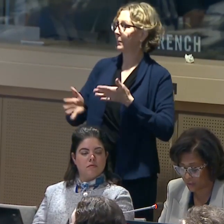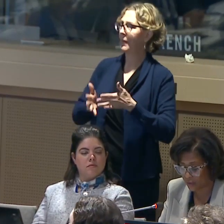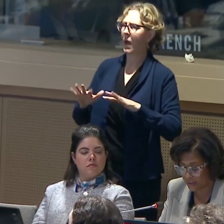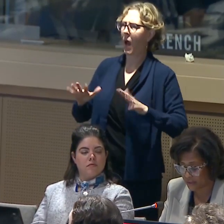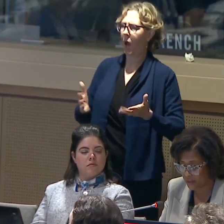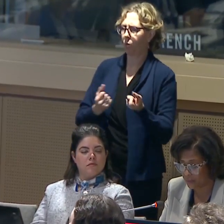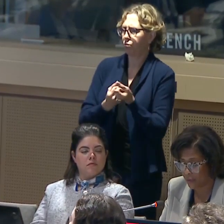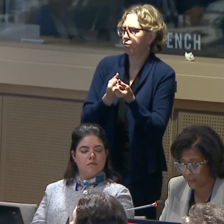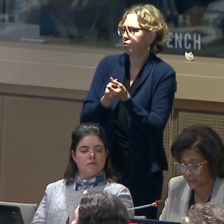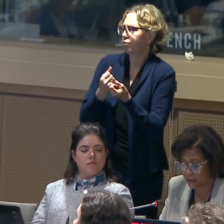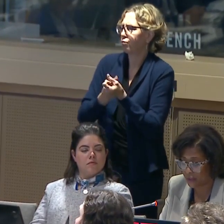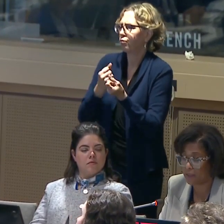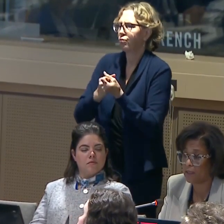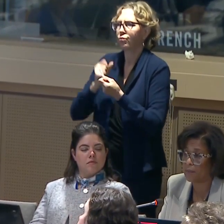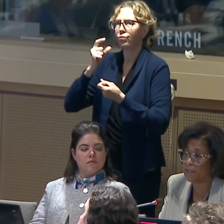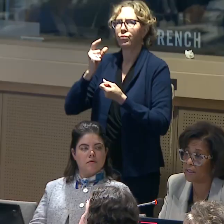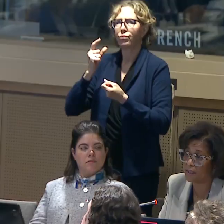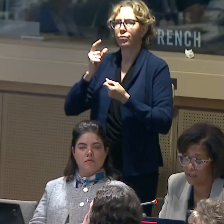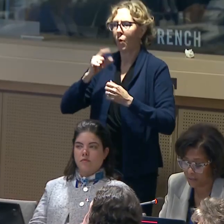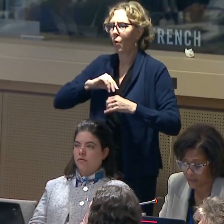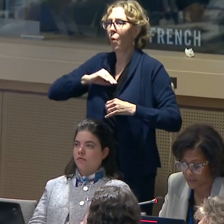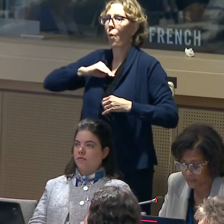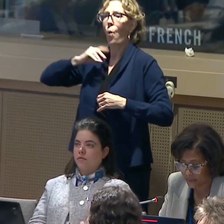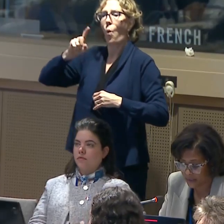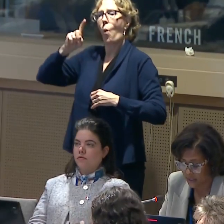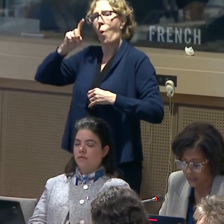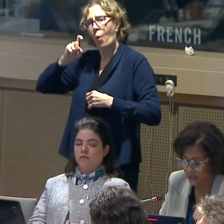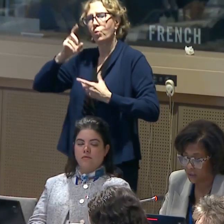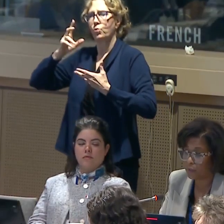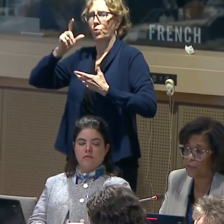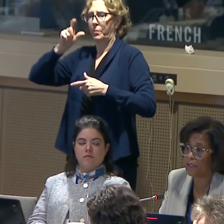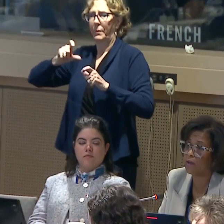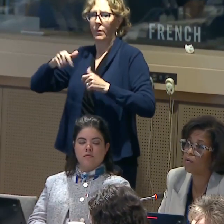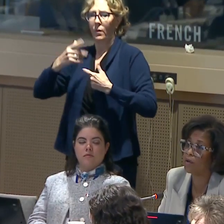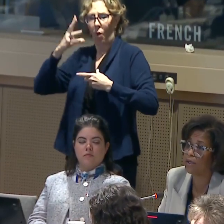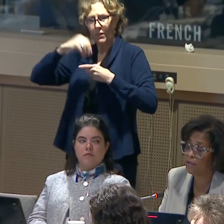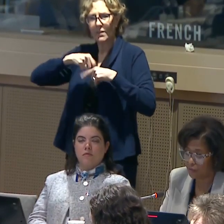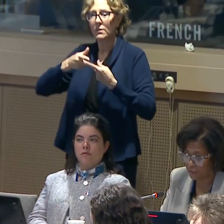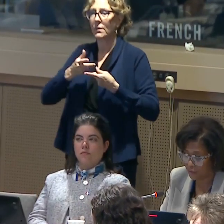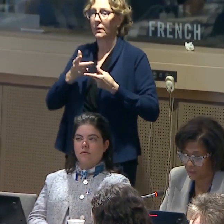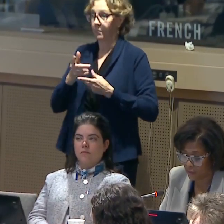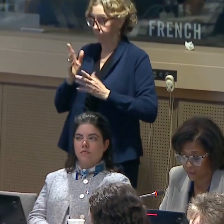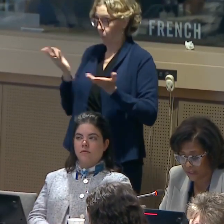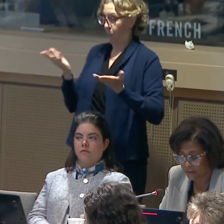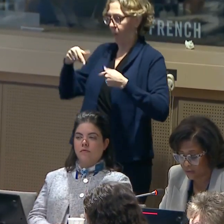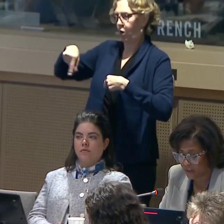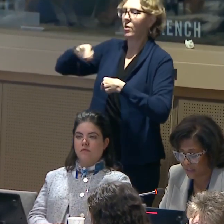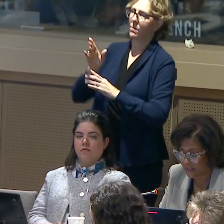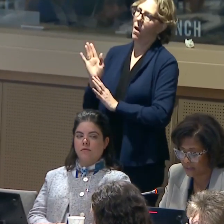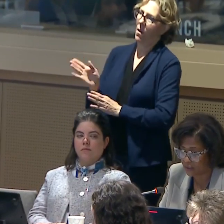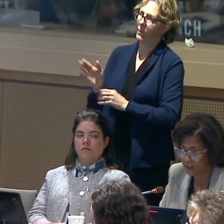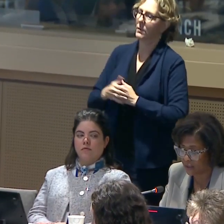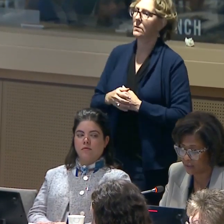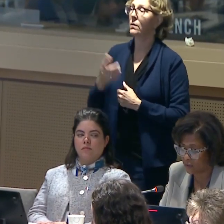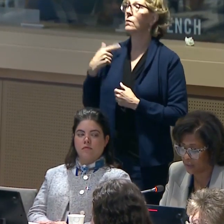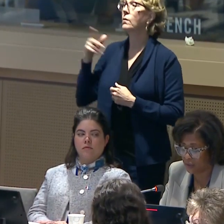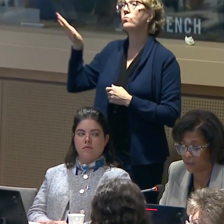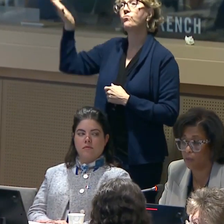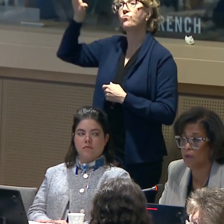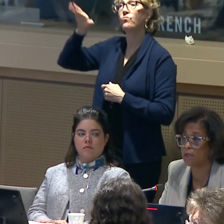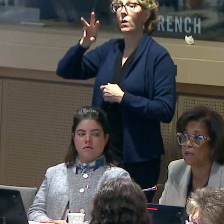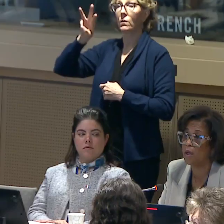the older autistic population, particularly in the Bahamas. Globally, according to the World Health Organization